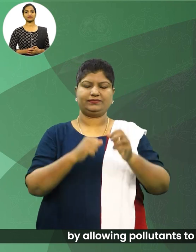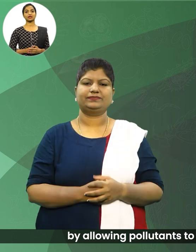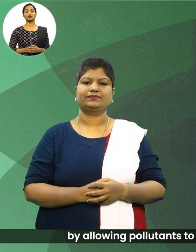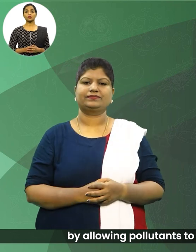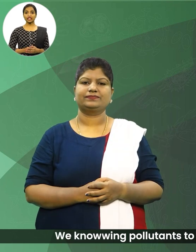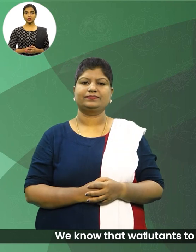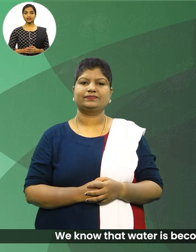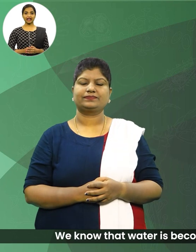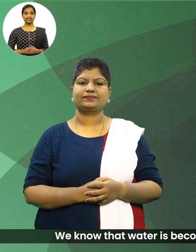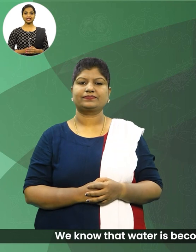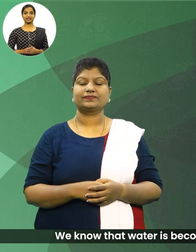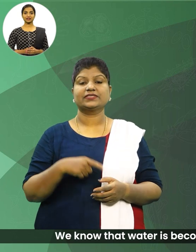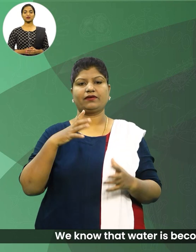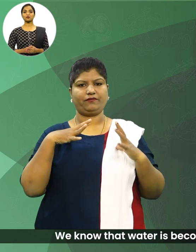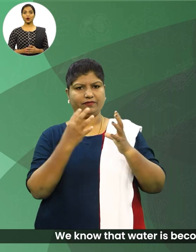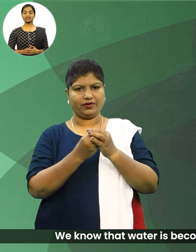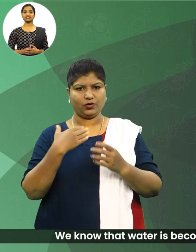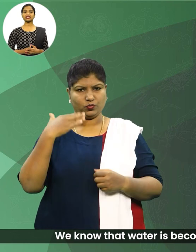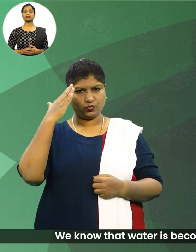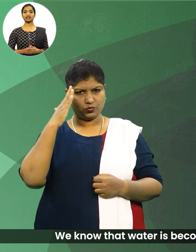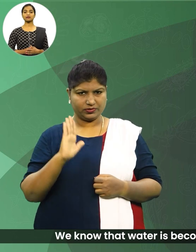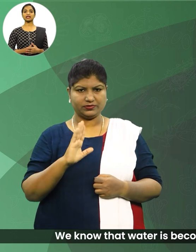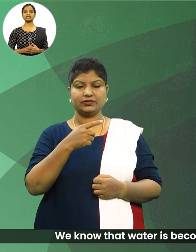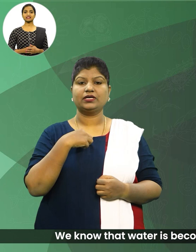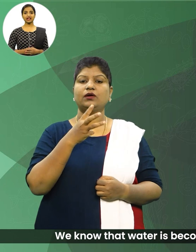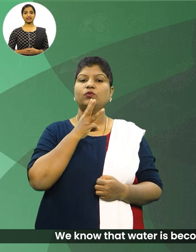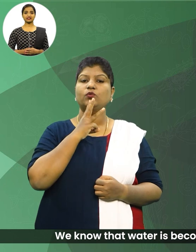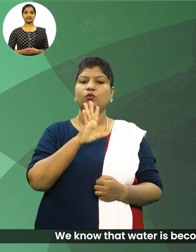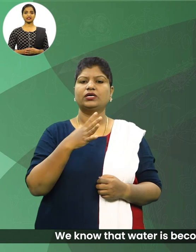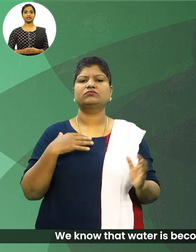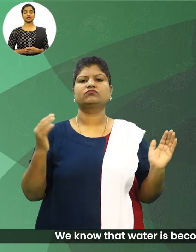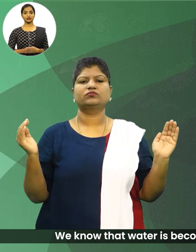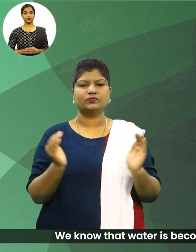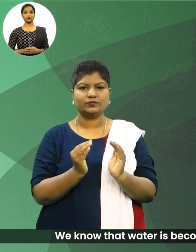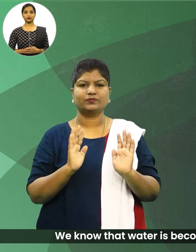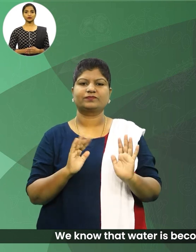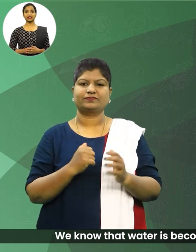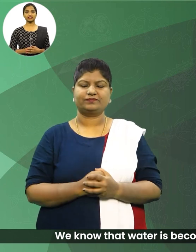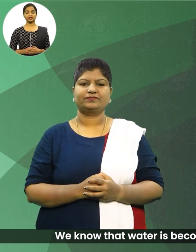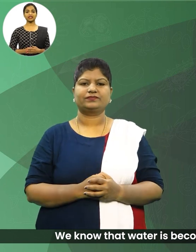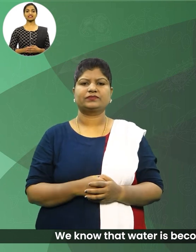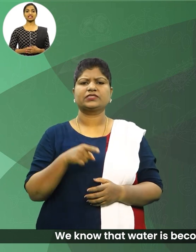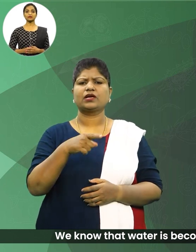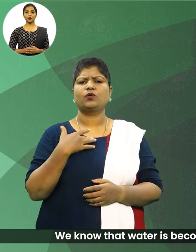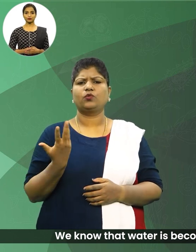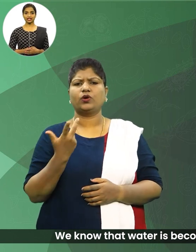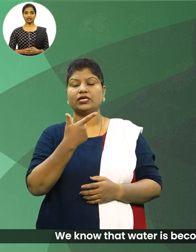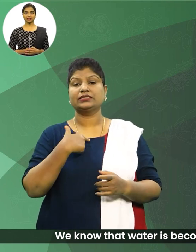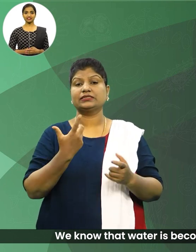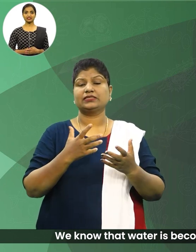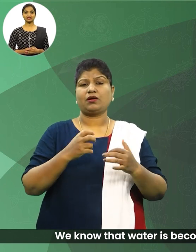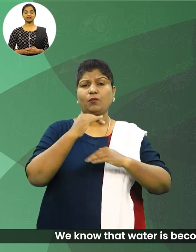We know that water is becoming scarce due to increase in